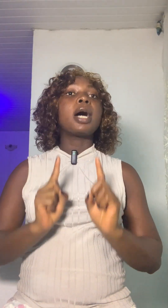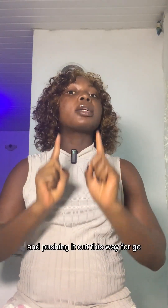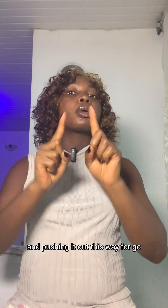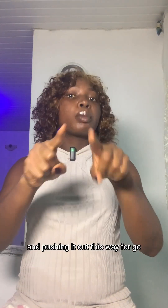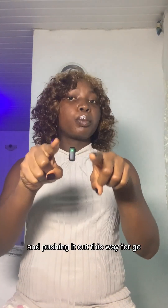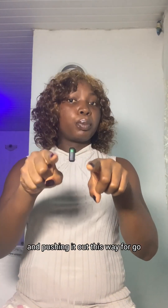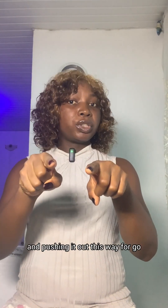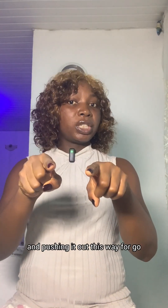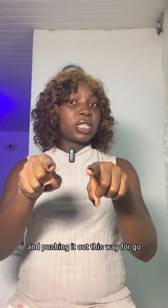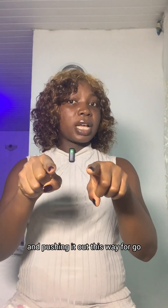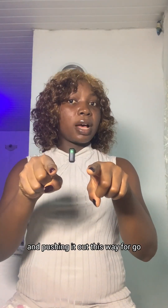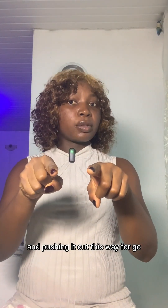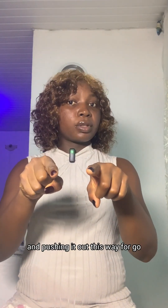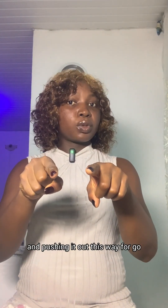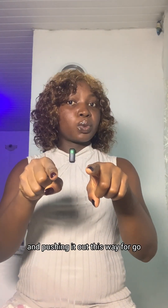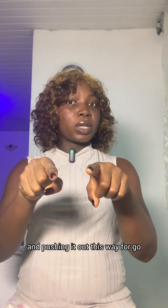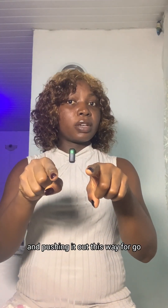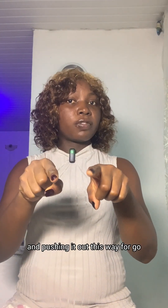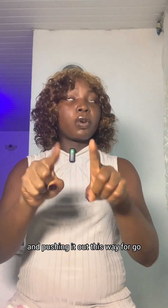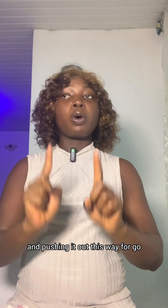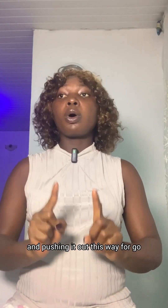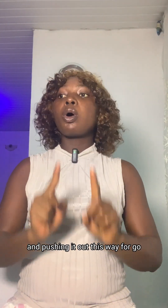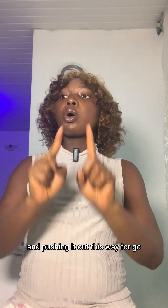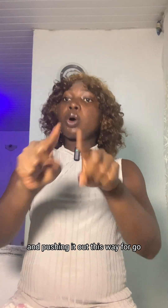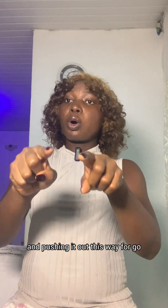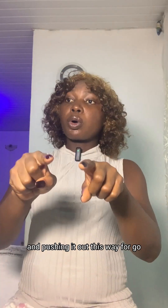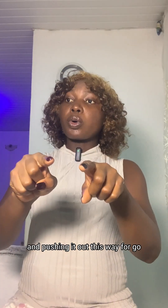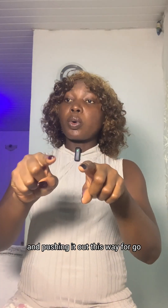and pushing it out this way for go.